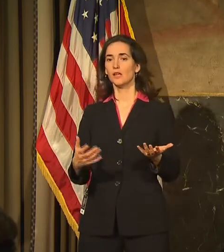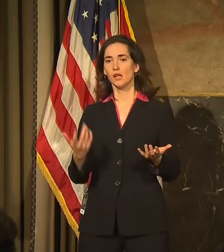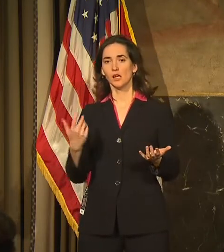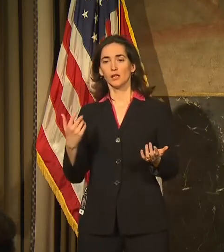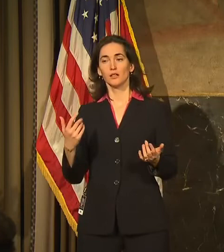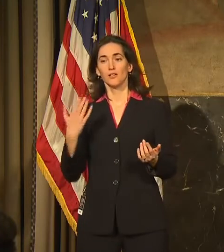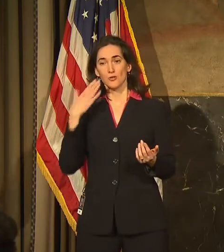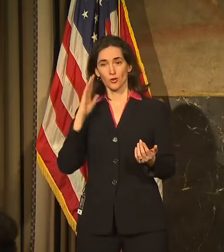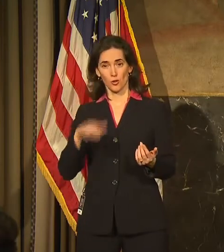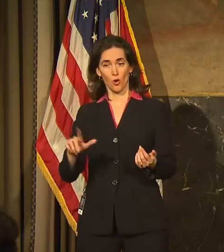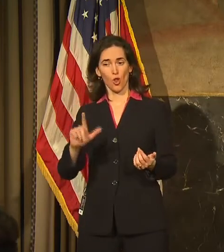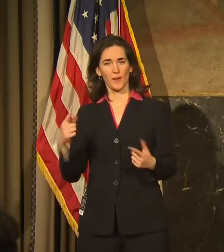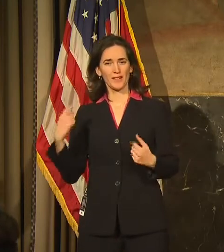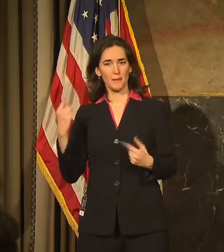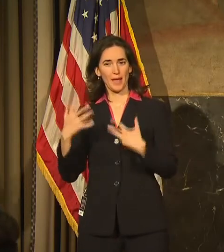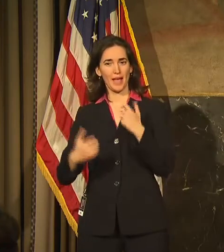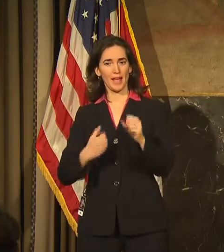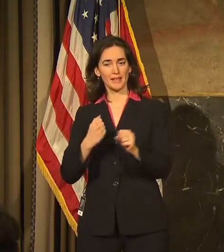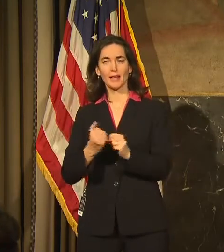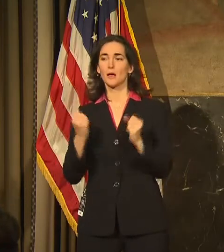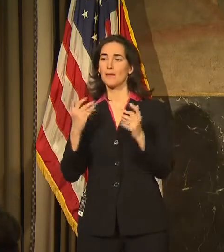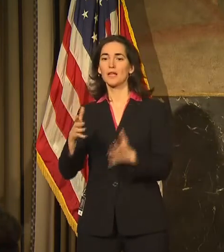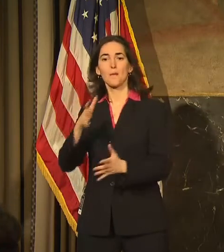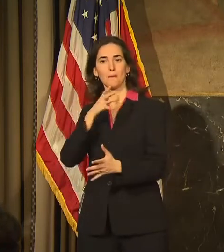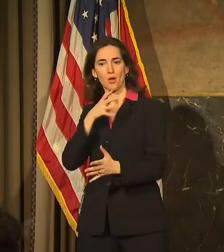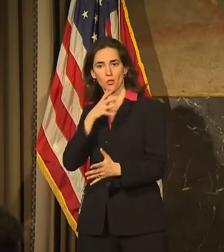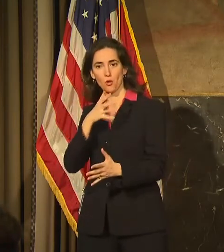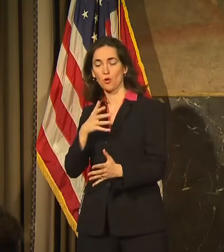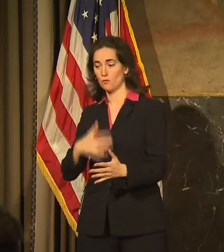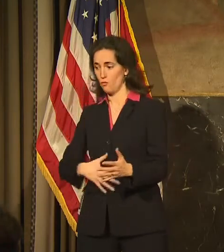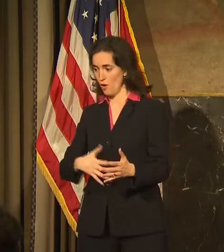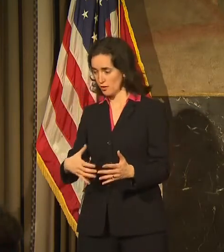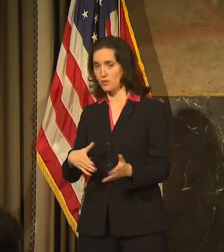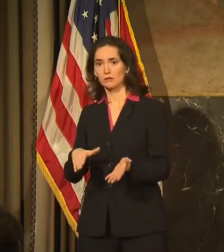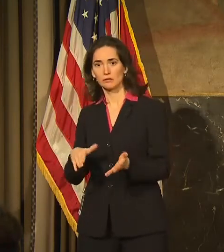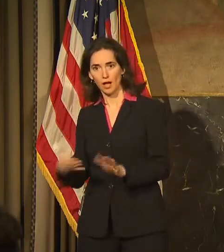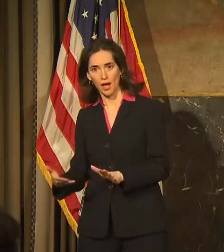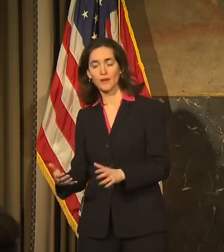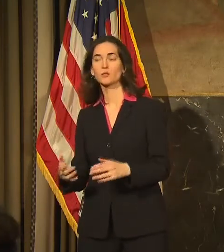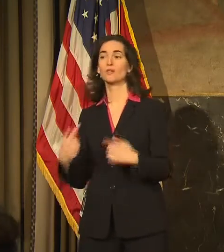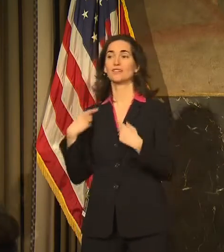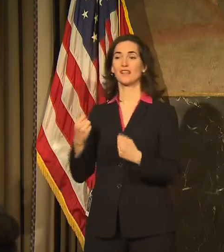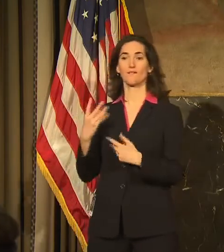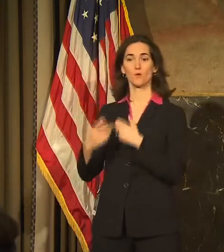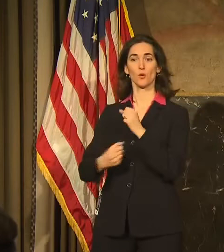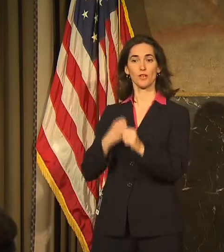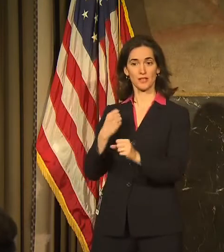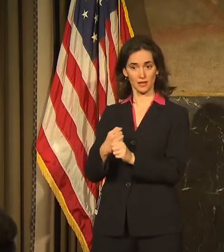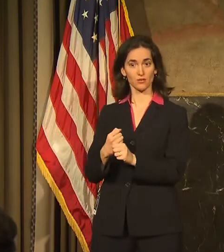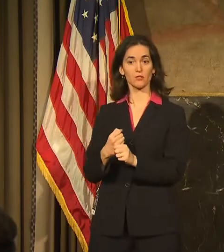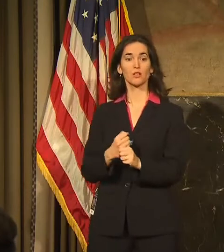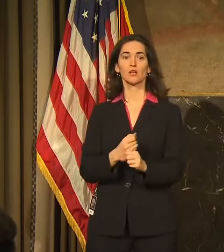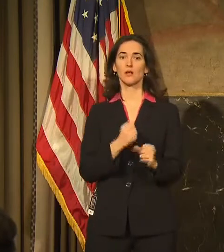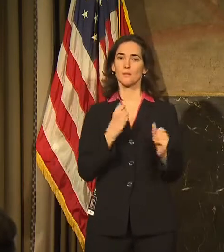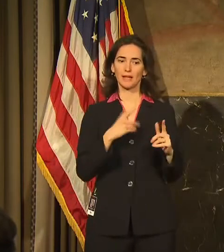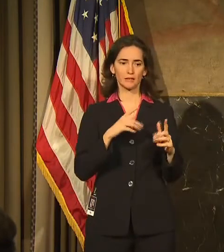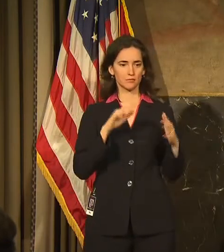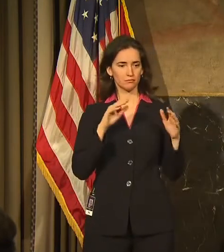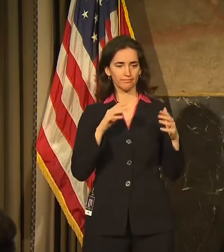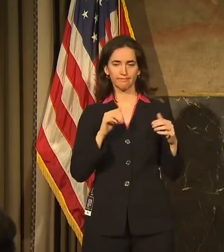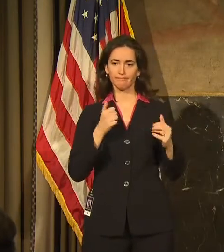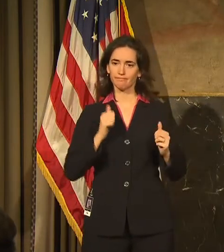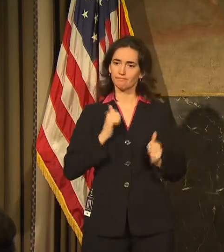in Louisiana for many, many years. We've had a number of initiatives over the last few years to address that. This is a continuation of that,